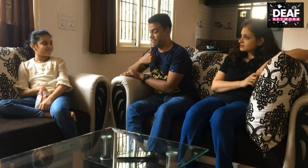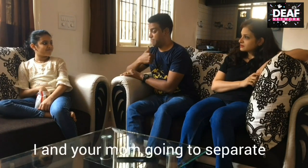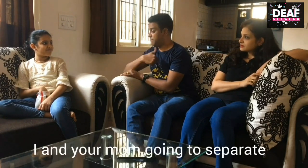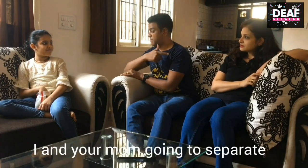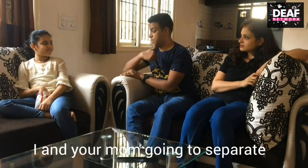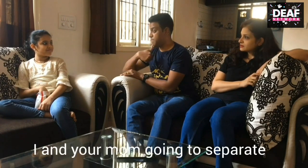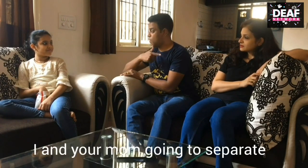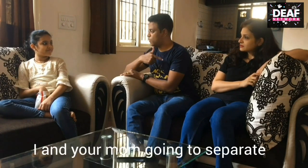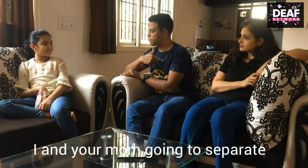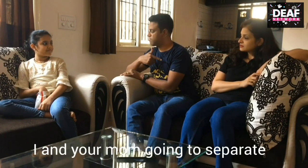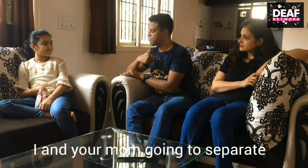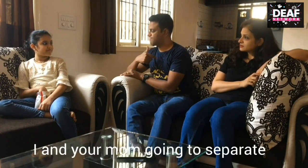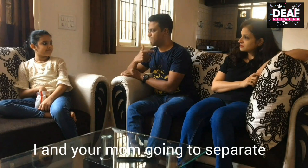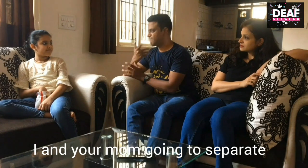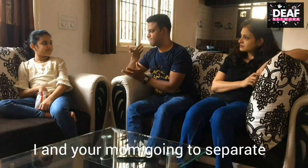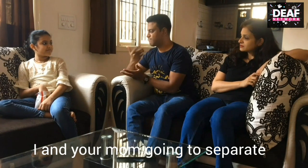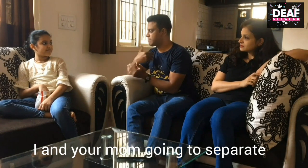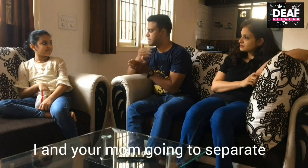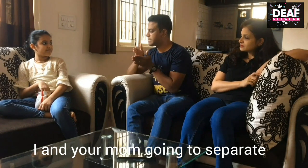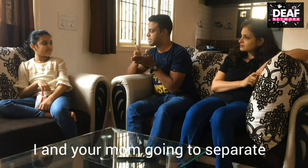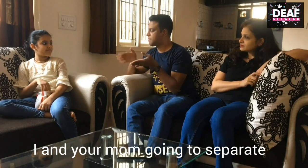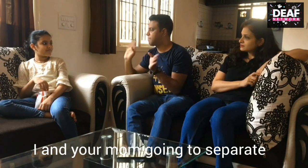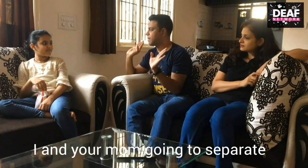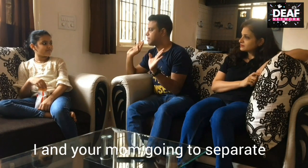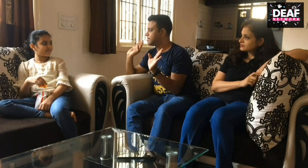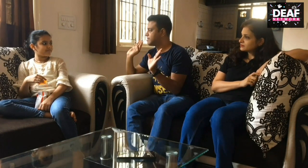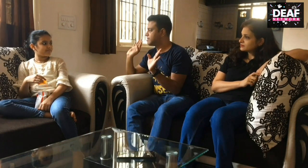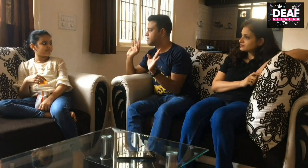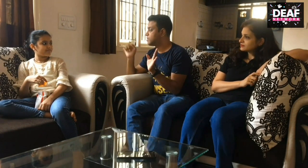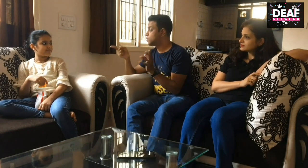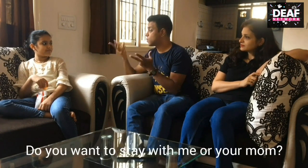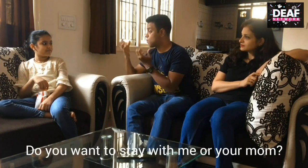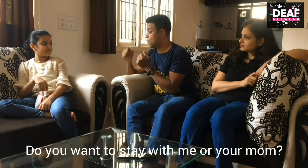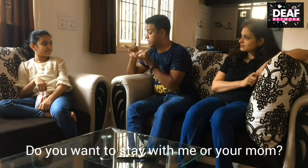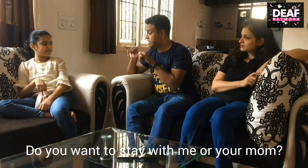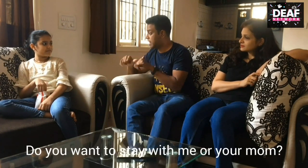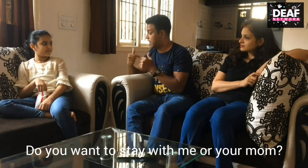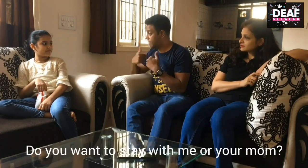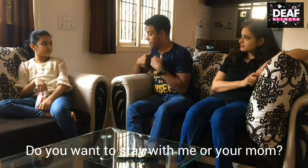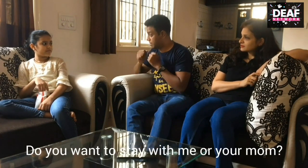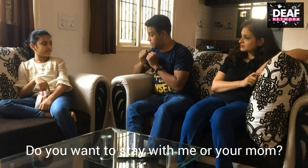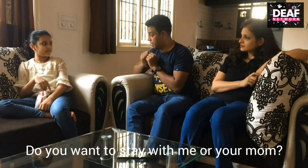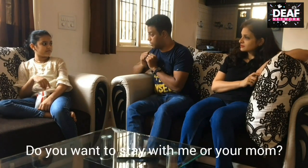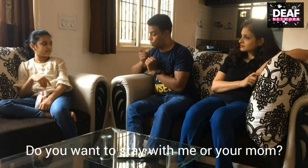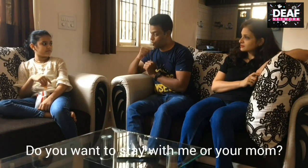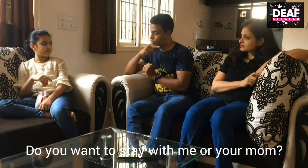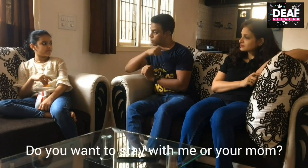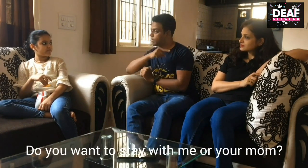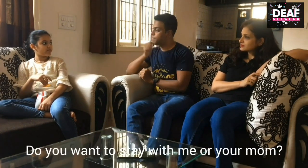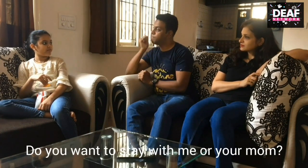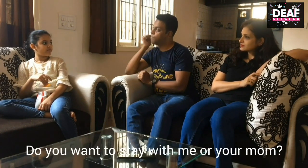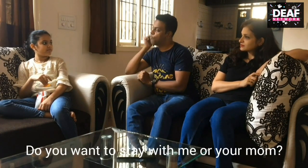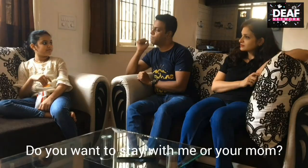Me and my mom going to stop it. You want to stay with me or stay with your mom?